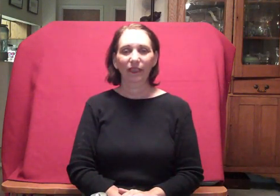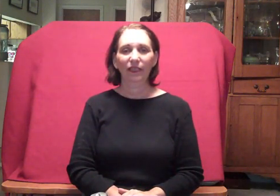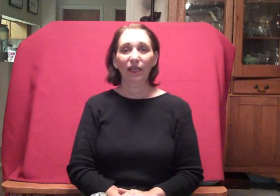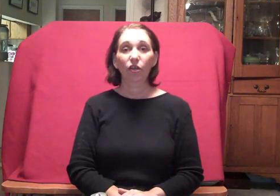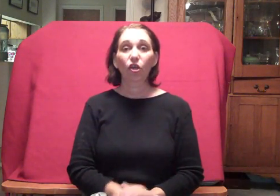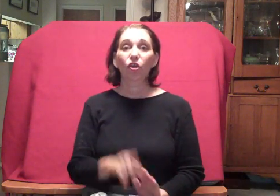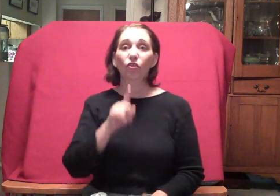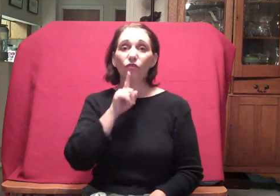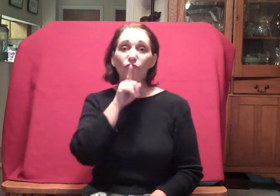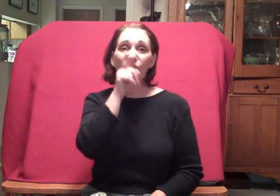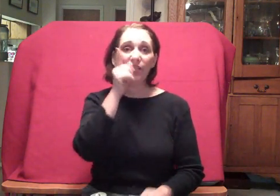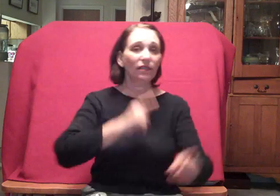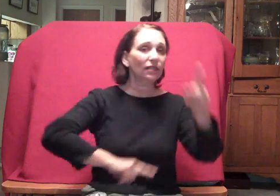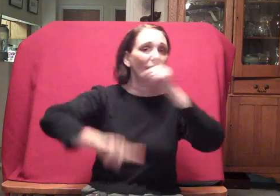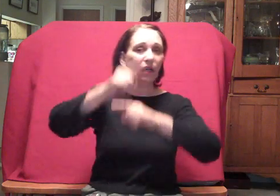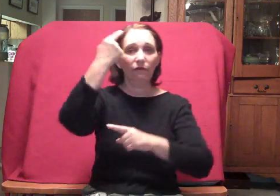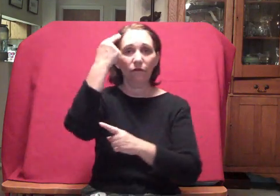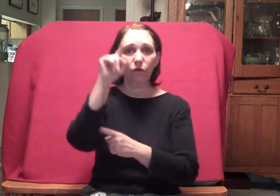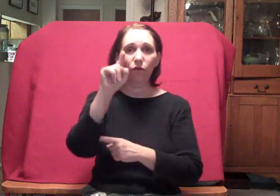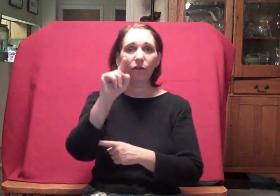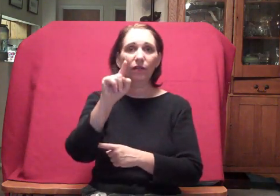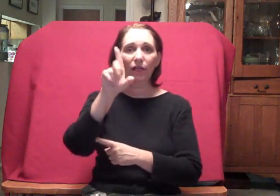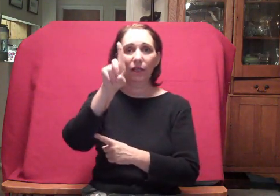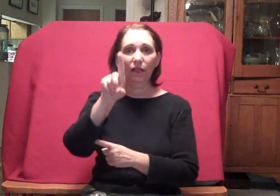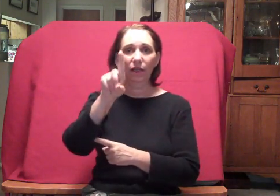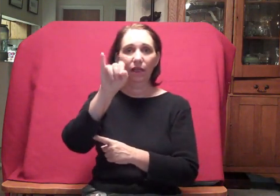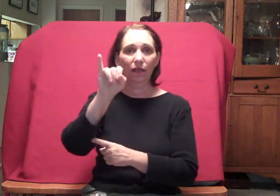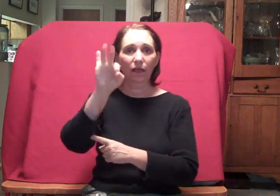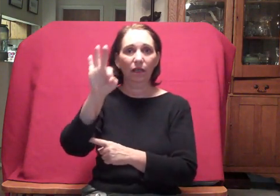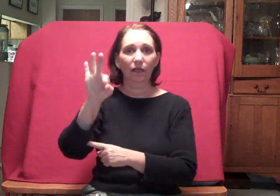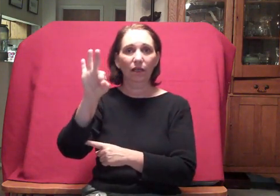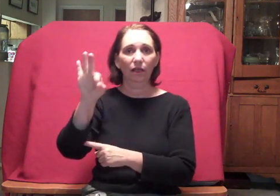Now, the real sign for